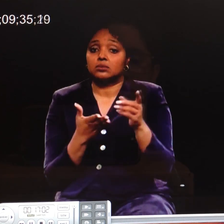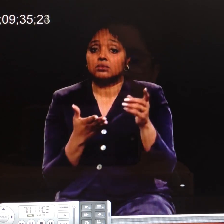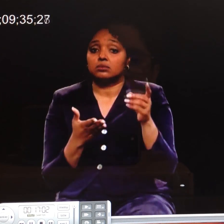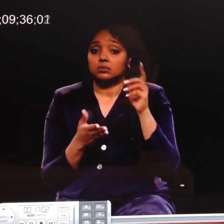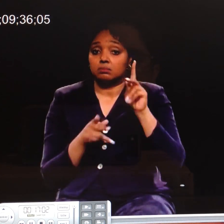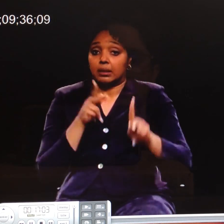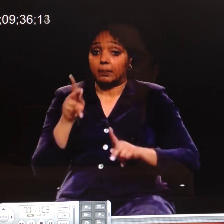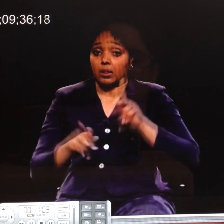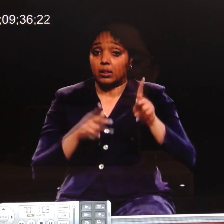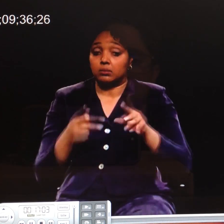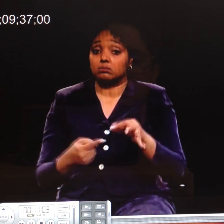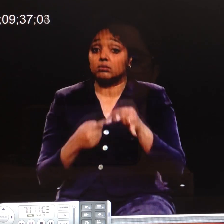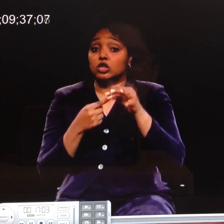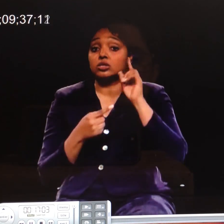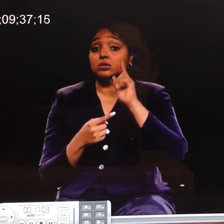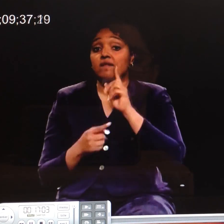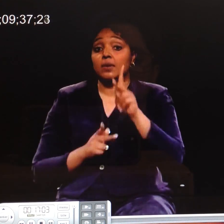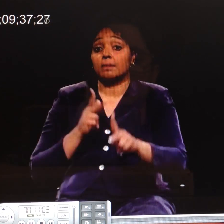require,